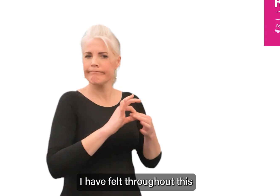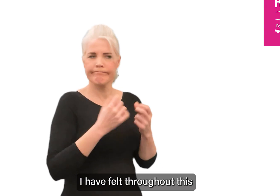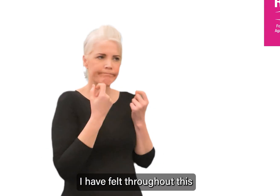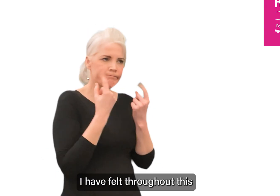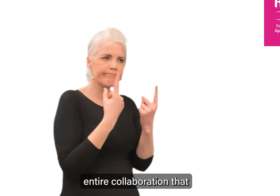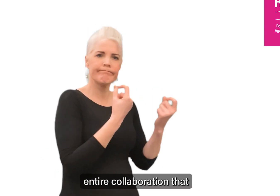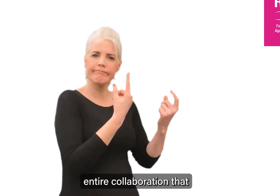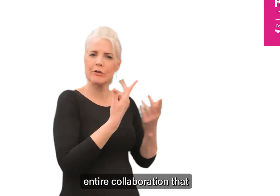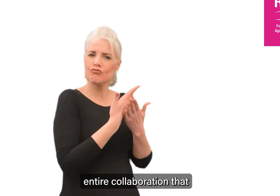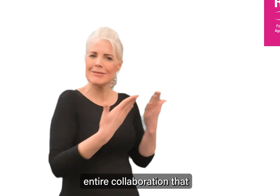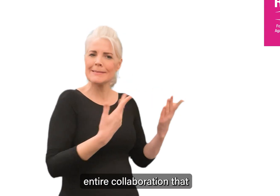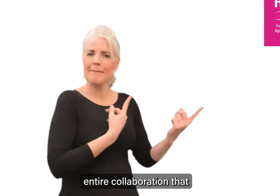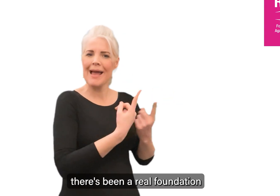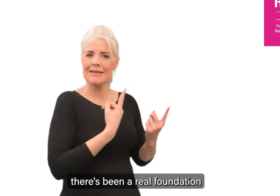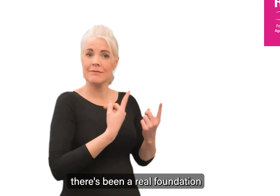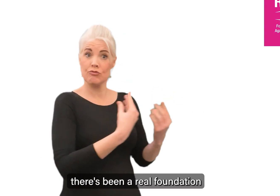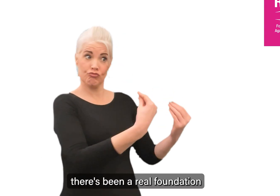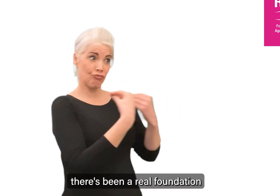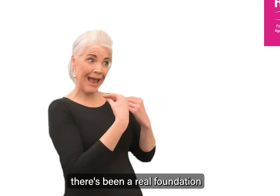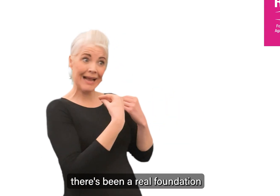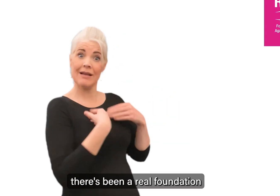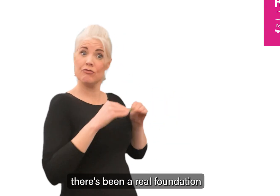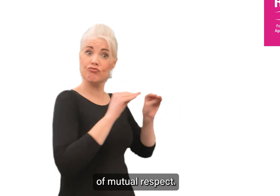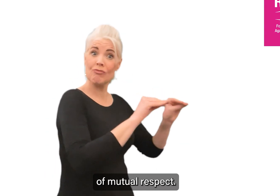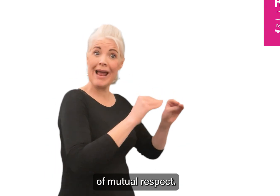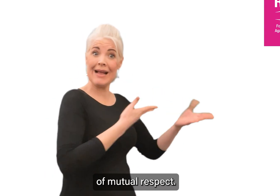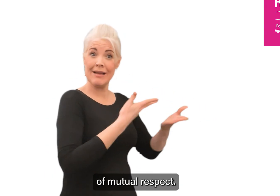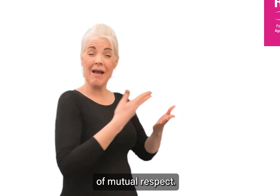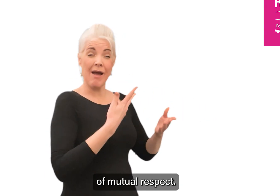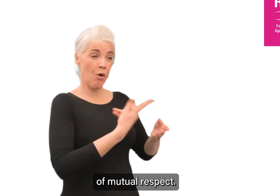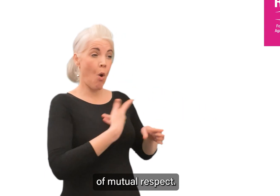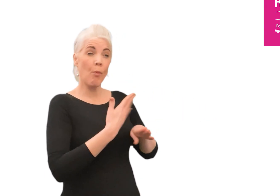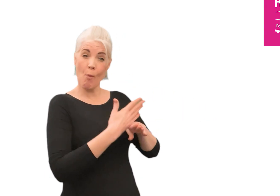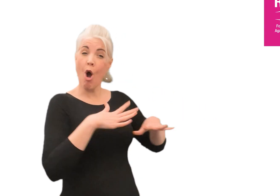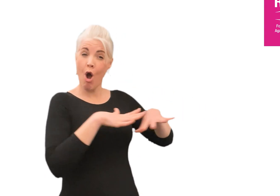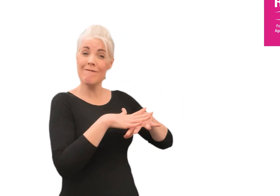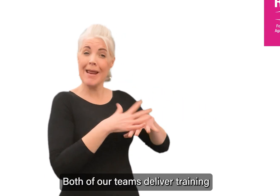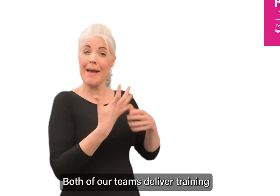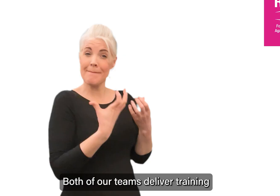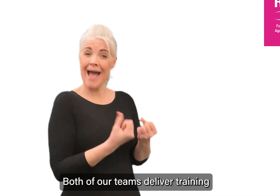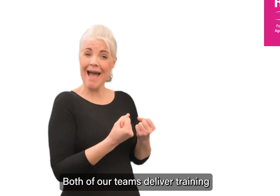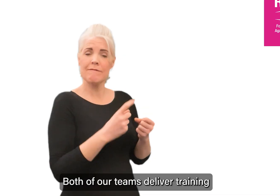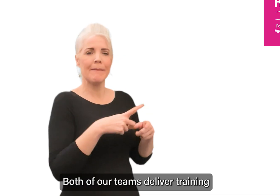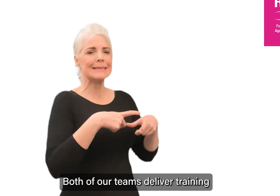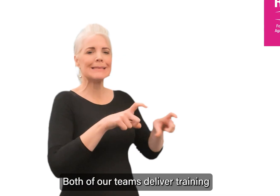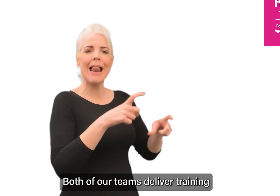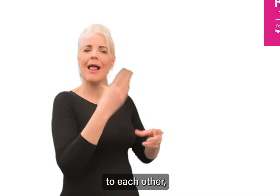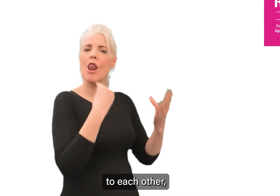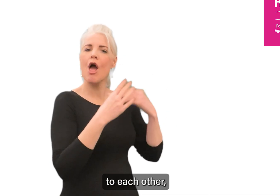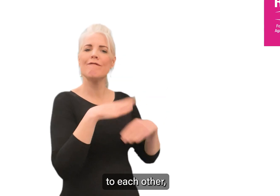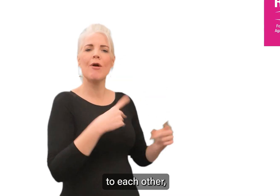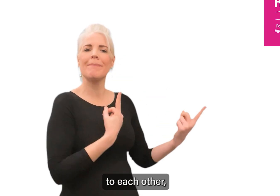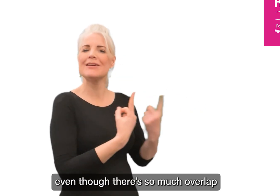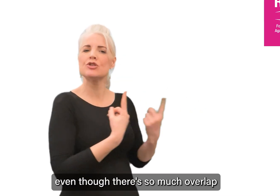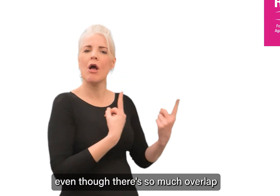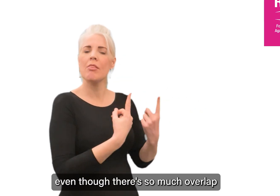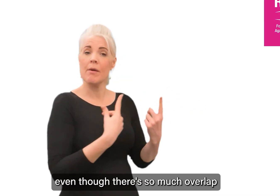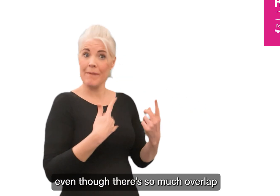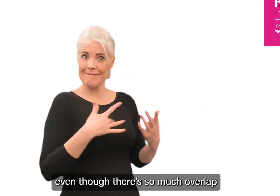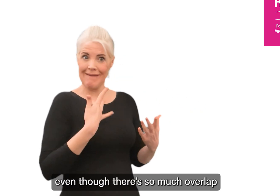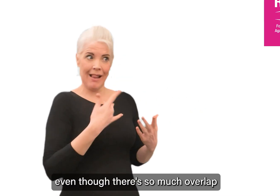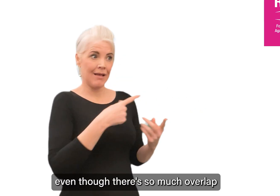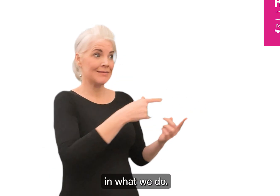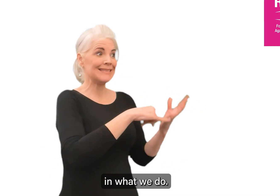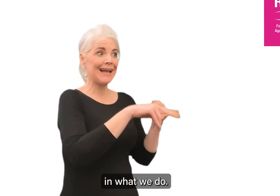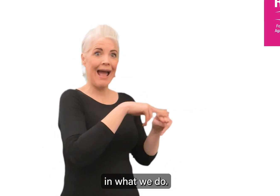felt throughout this entire collaboration that there's been a real foundation of mutual respect. Both of our teams delivered training to each other, even though there's so